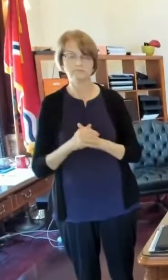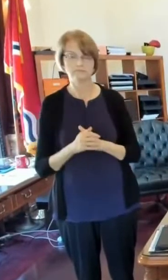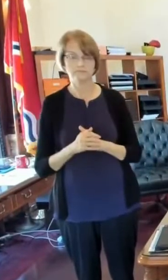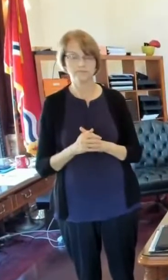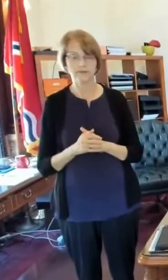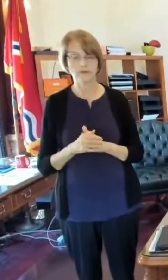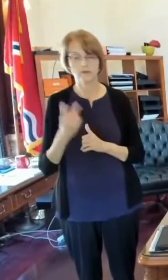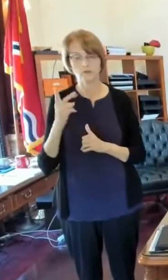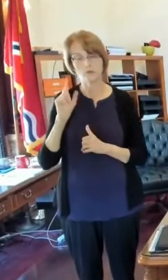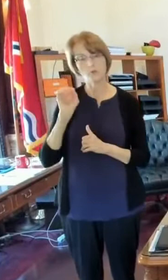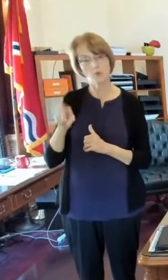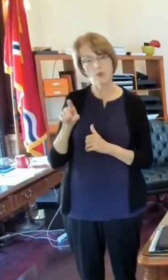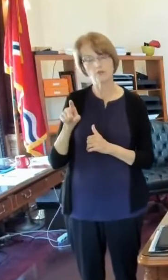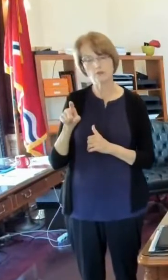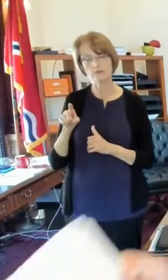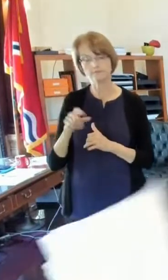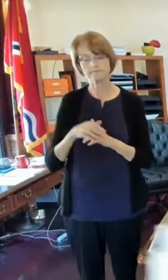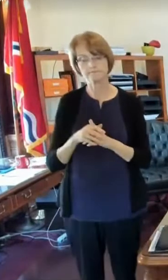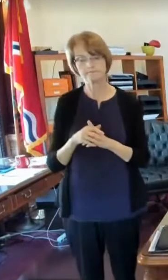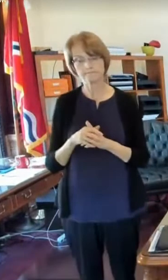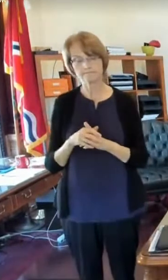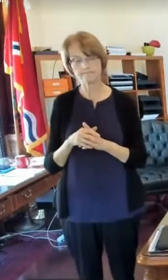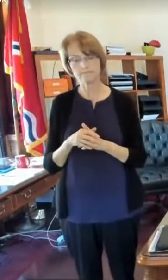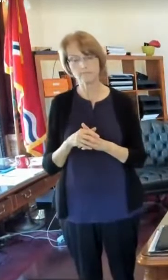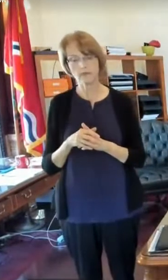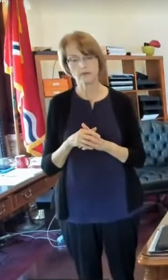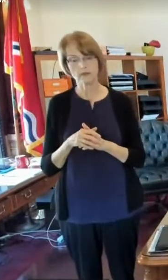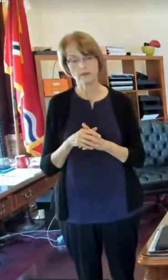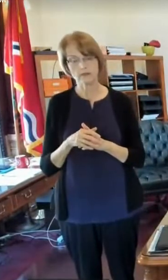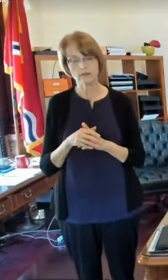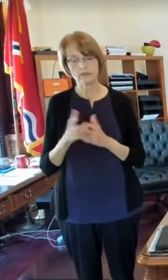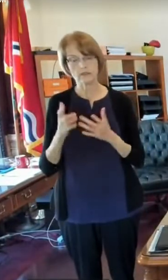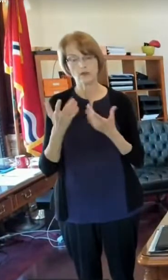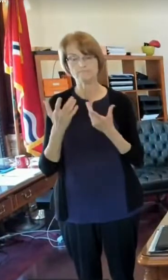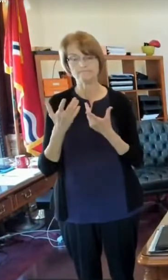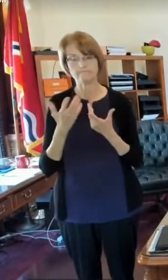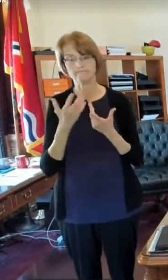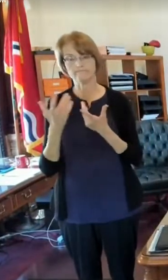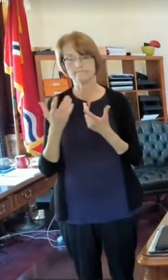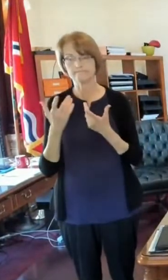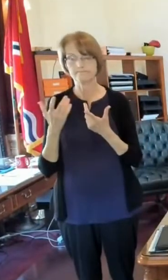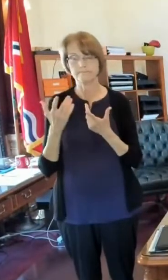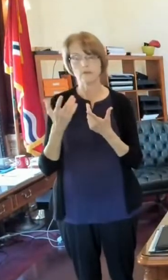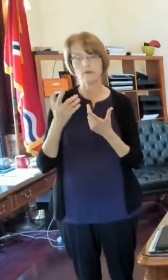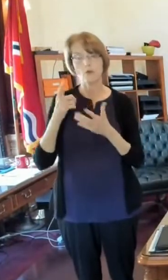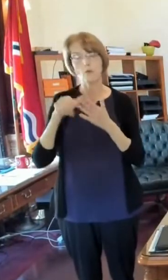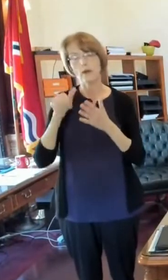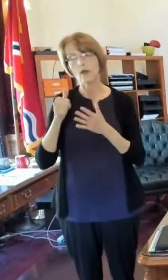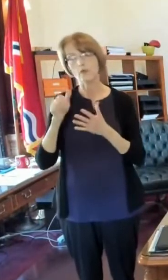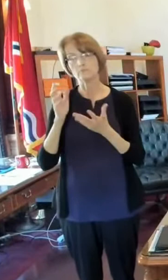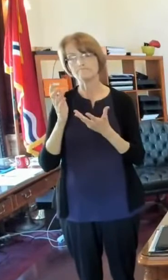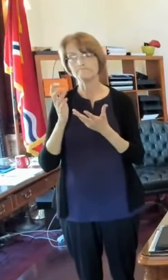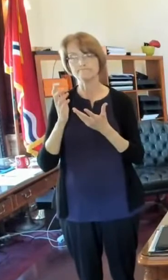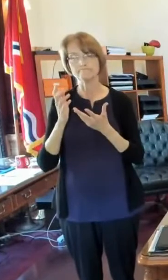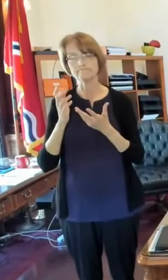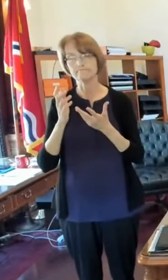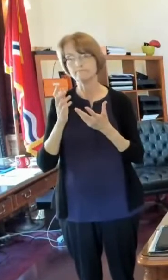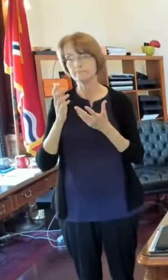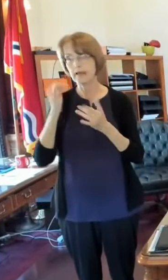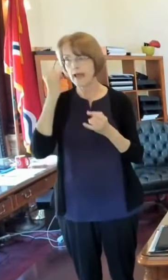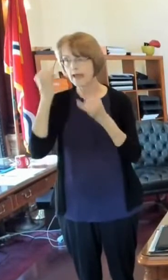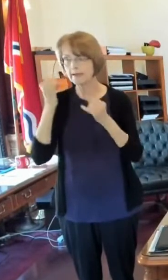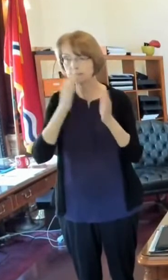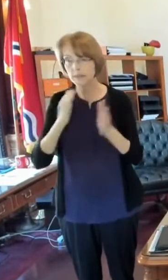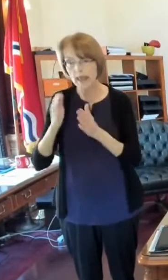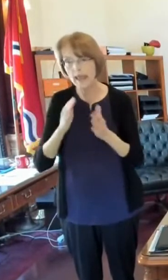Couple of questions asking, in addition to that, can you speak to some of the other anti-crime initiatives like Cure